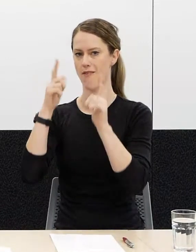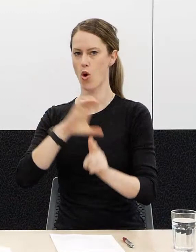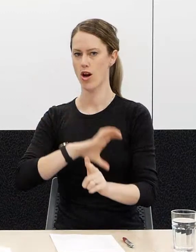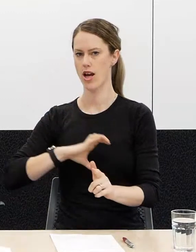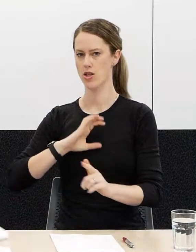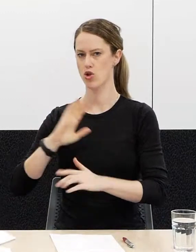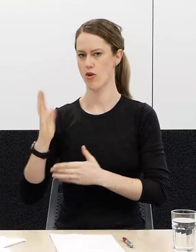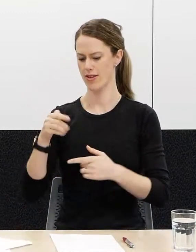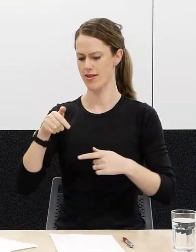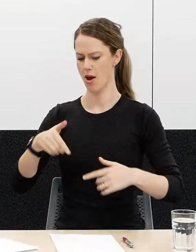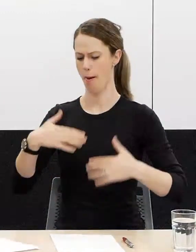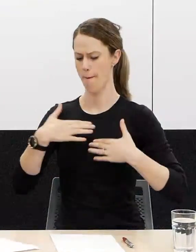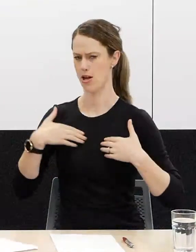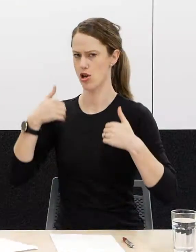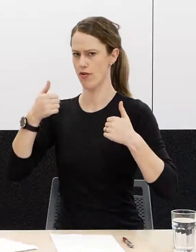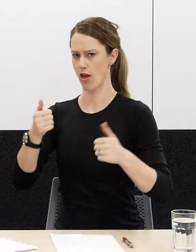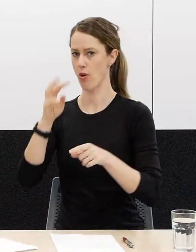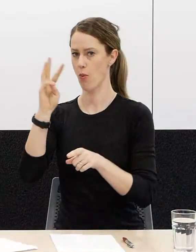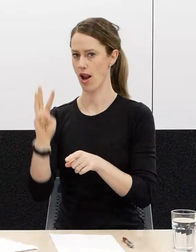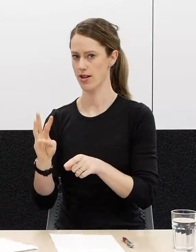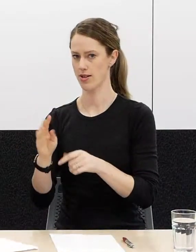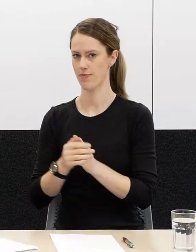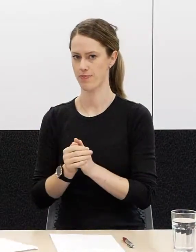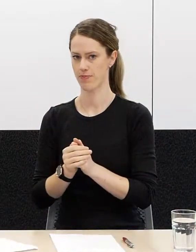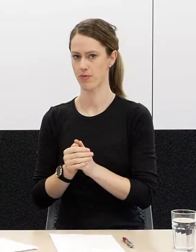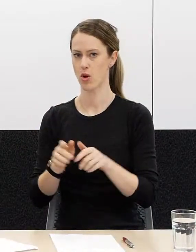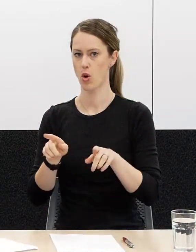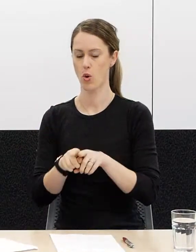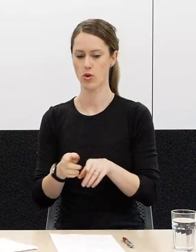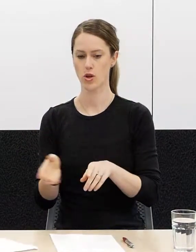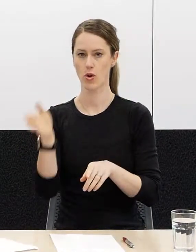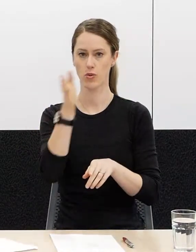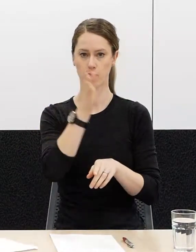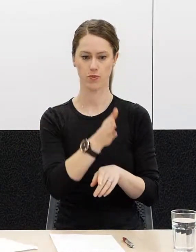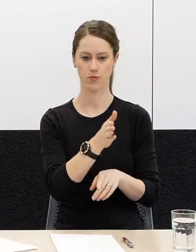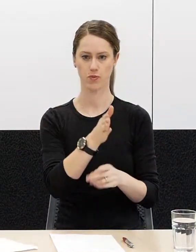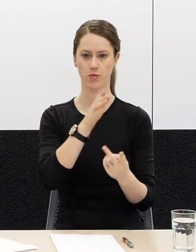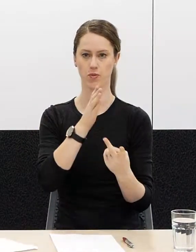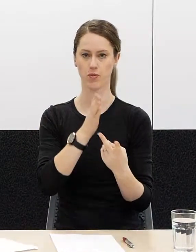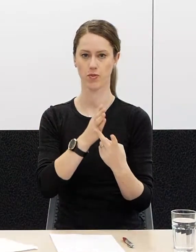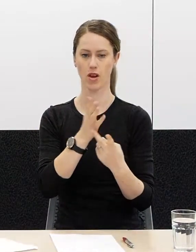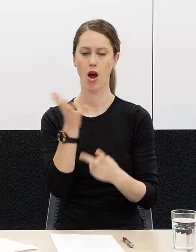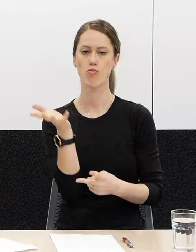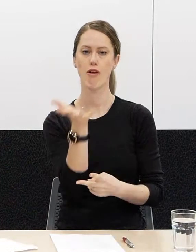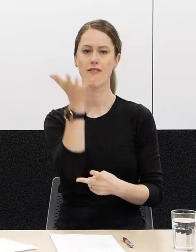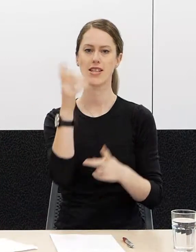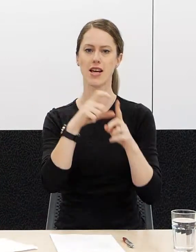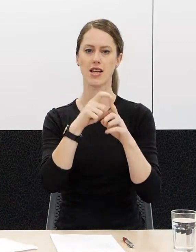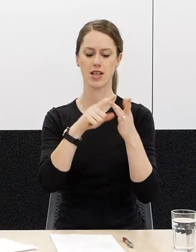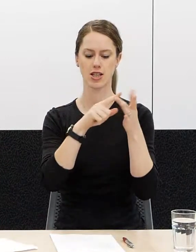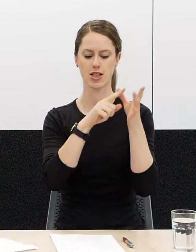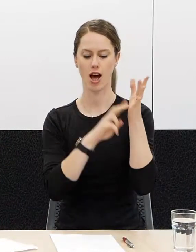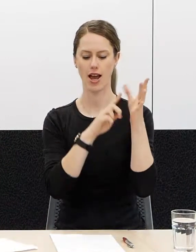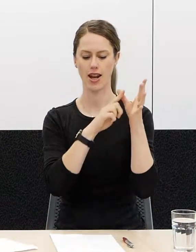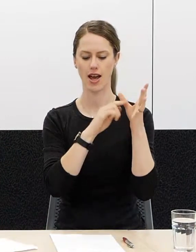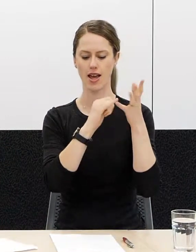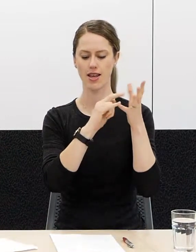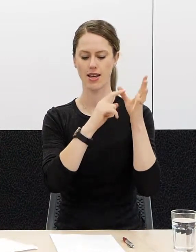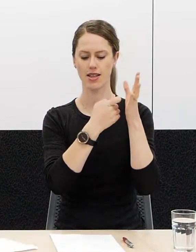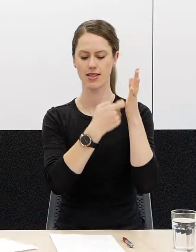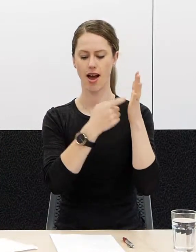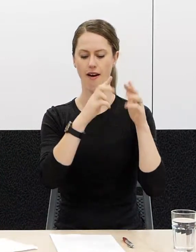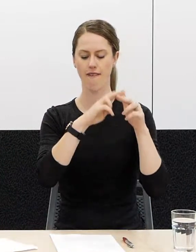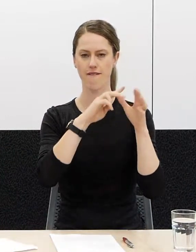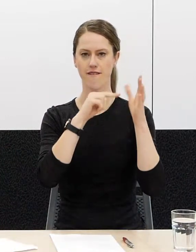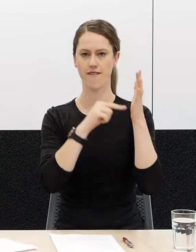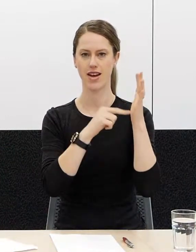here at the Ministry of Health in Wellington. I'm joined with great pleasure by Professor Diana Sarfati, who is our new National Director